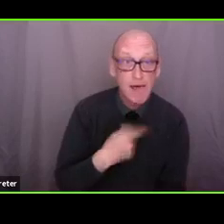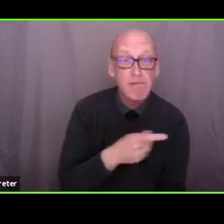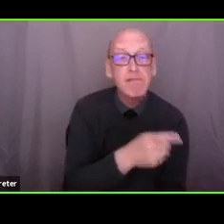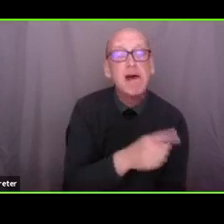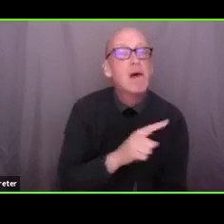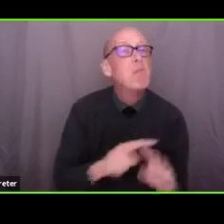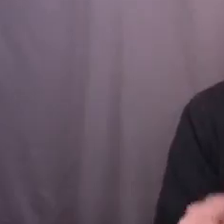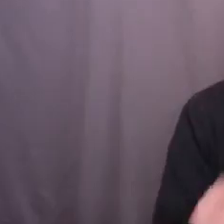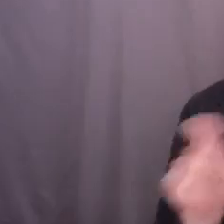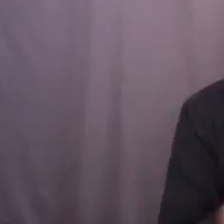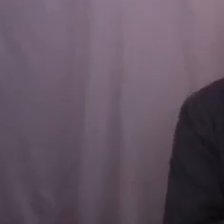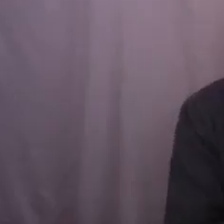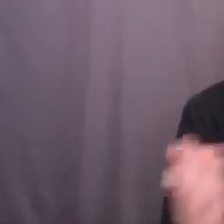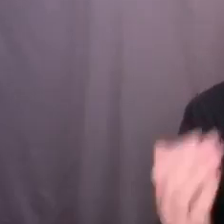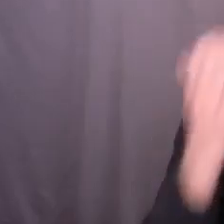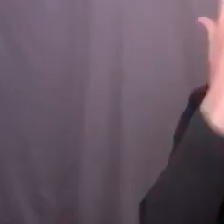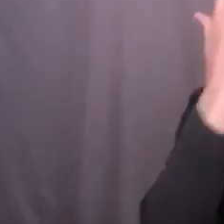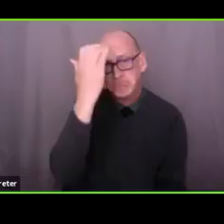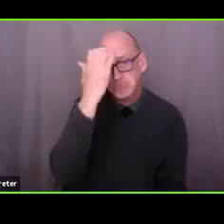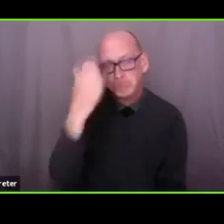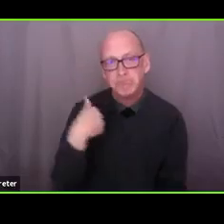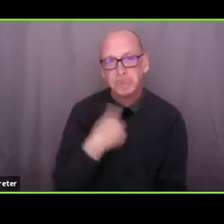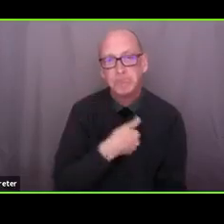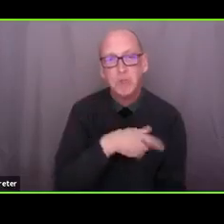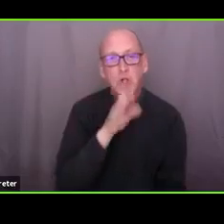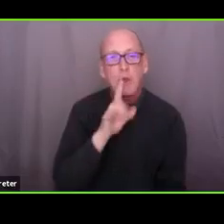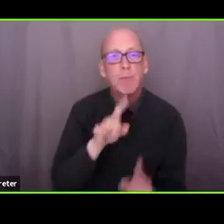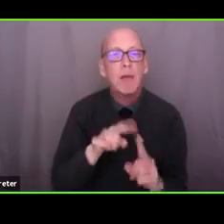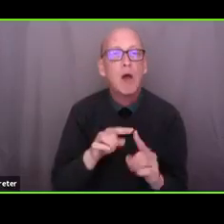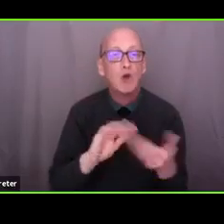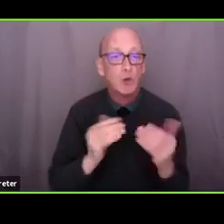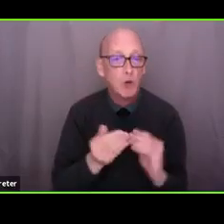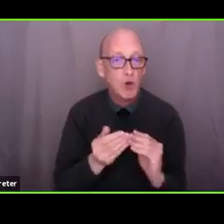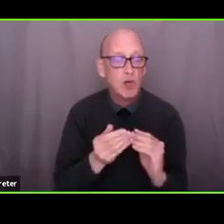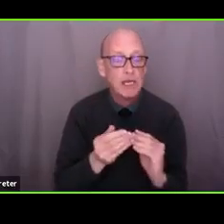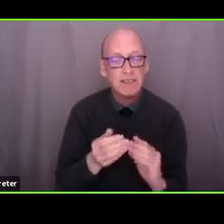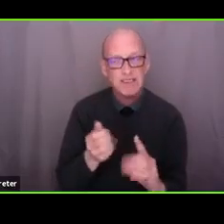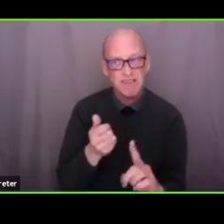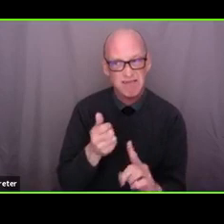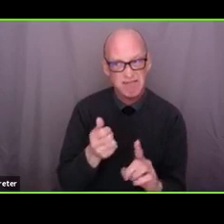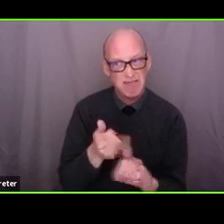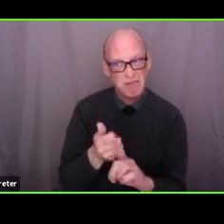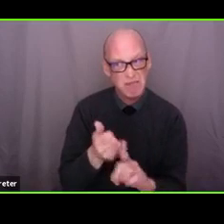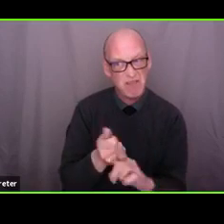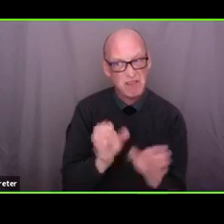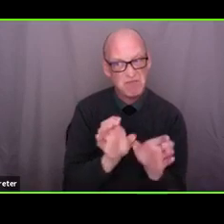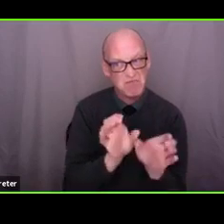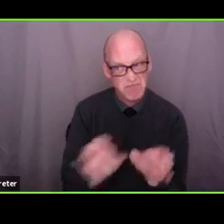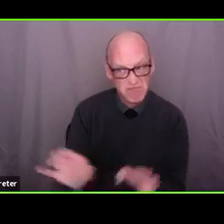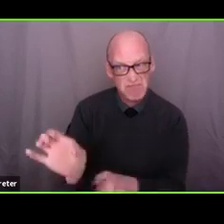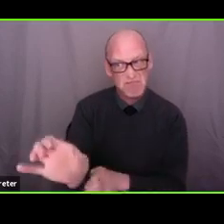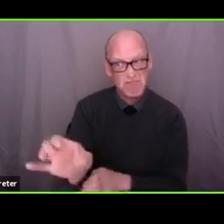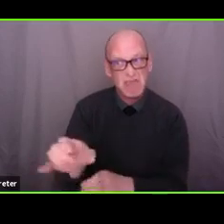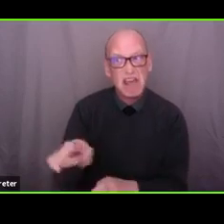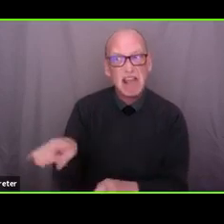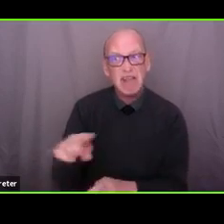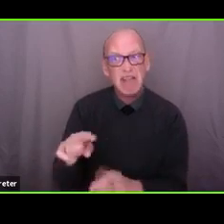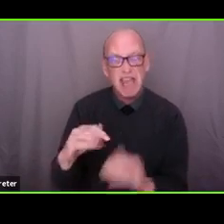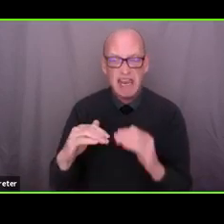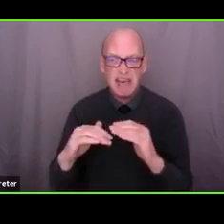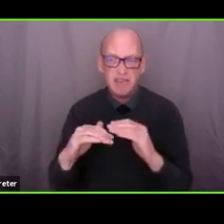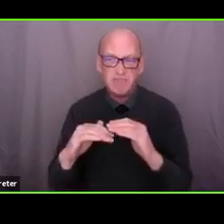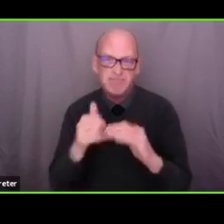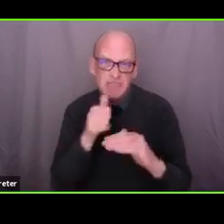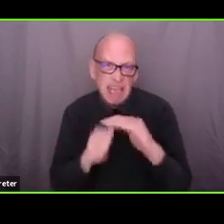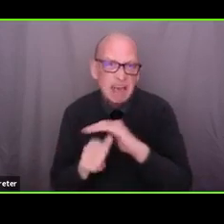is knowledge. When we talk about these communities that are marginalized and kind of just, I guess they occur below the surface a